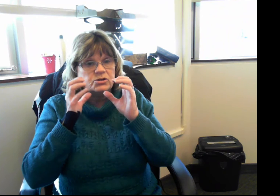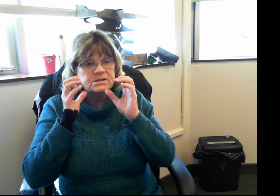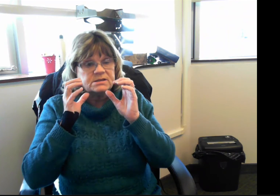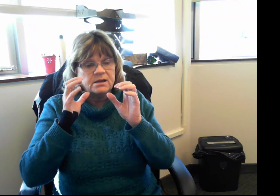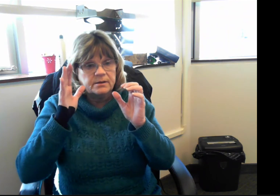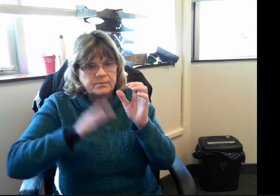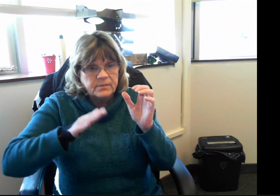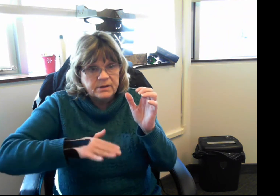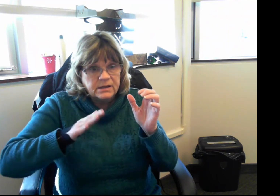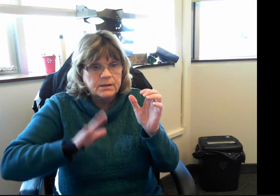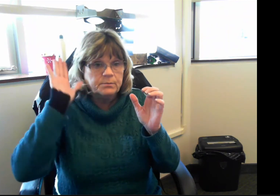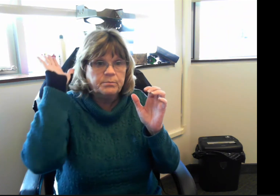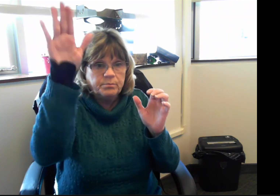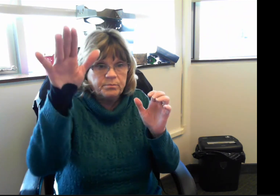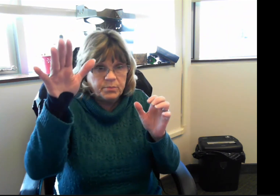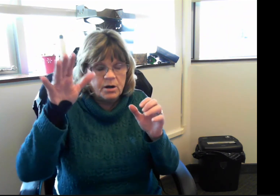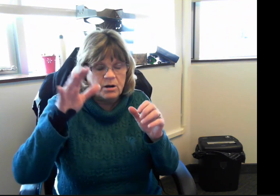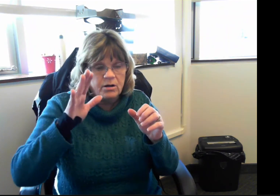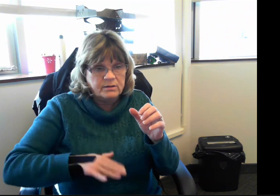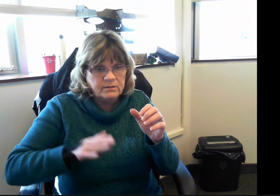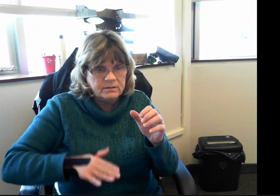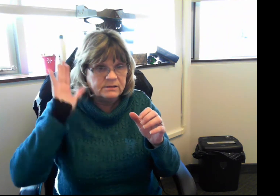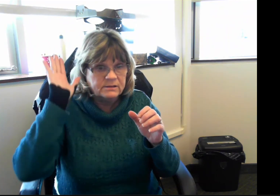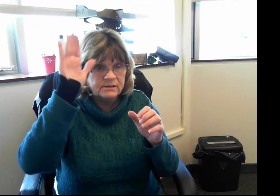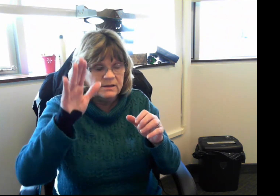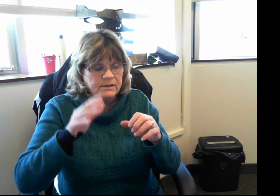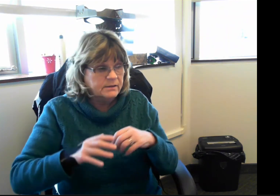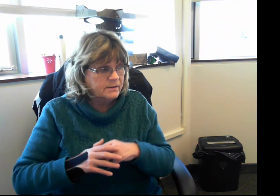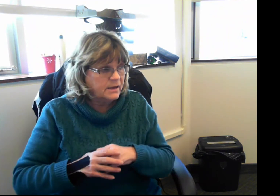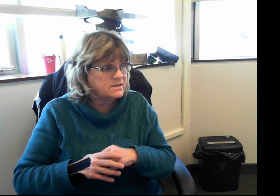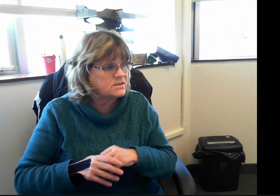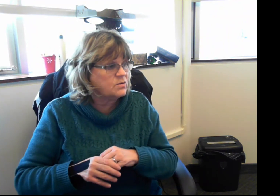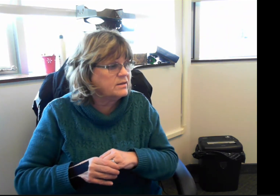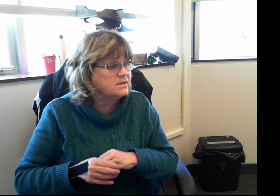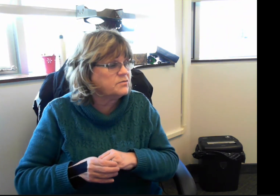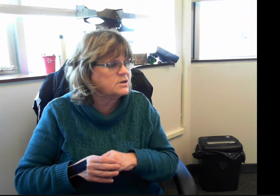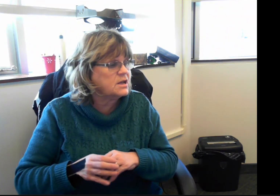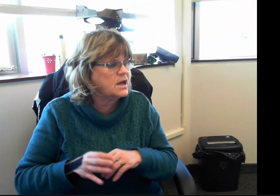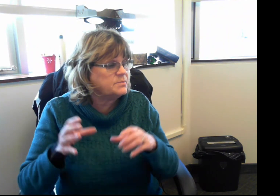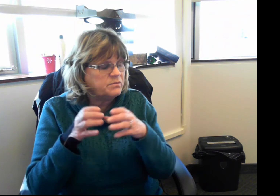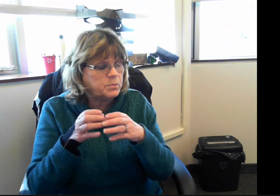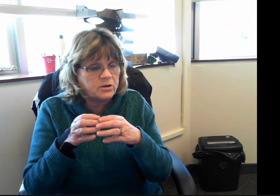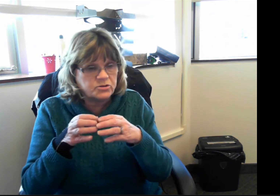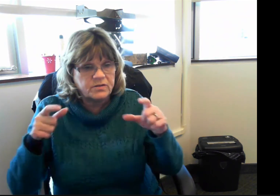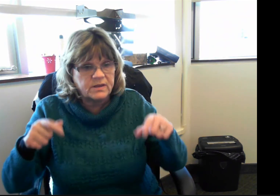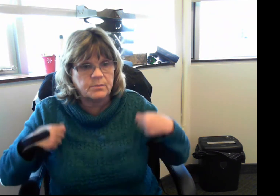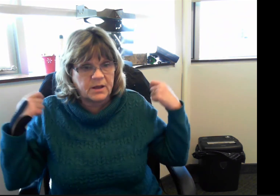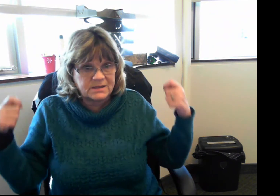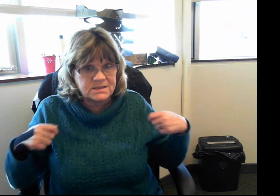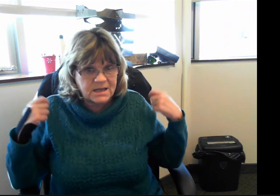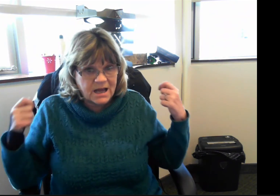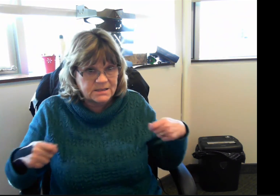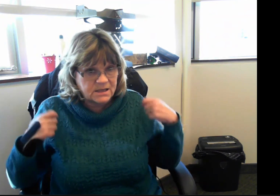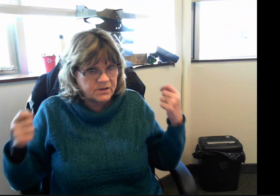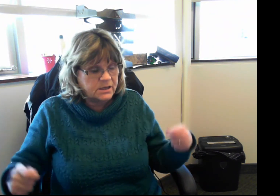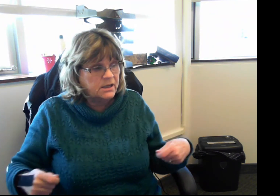Just a ball. Okay, so all the different types of balls, you think about the size of it,